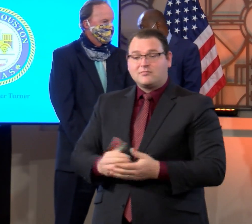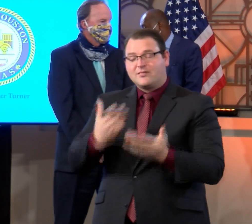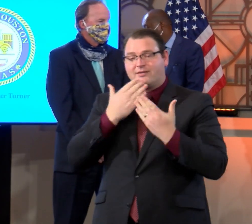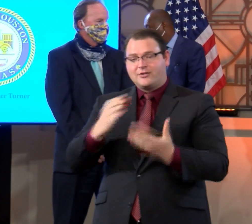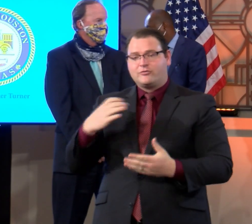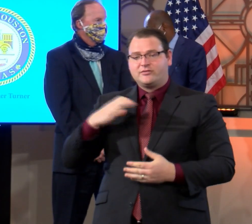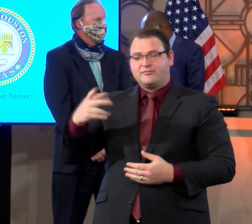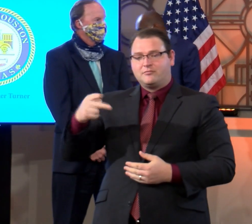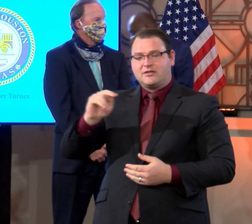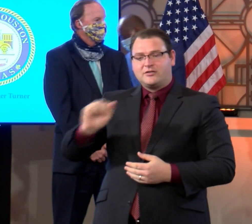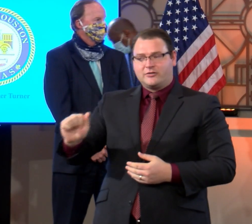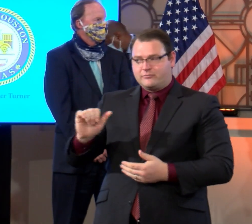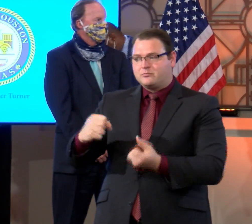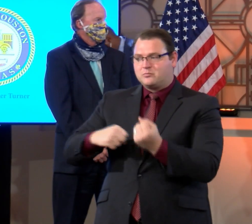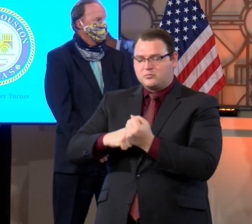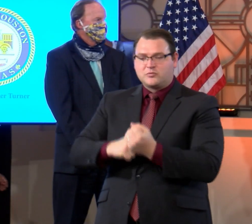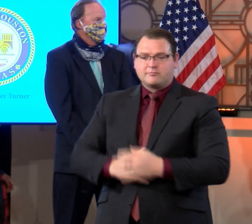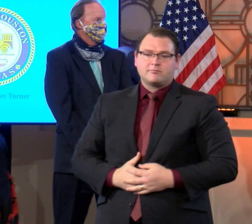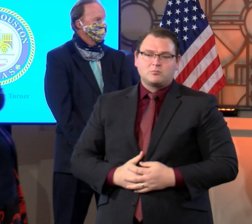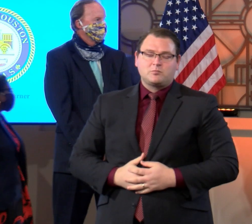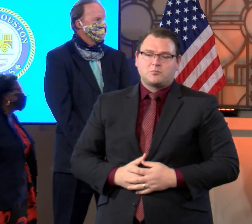that.